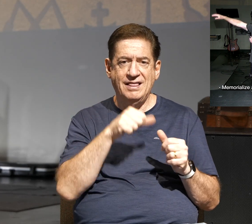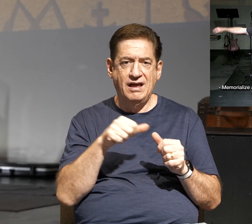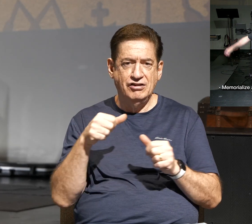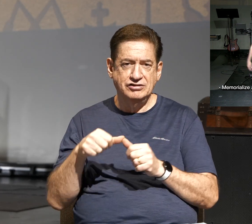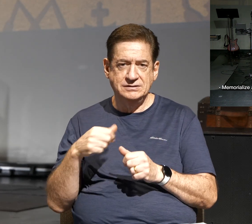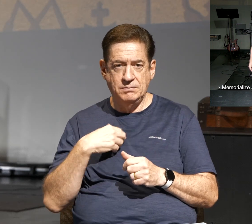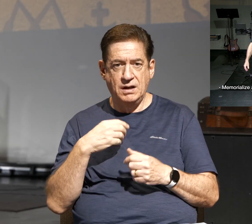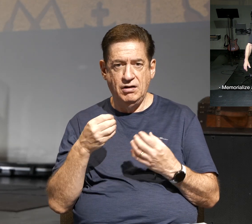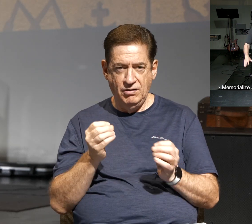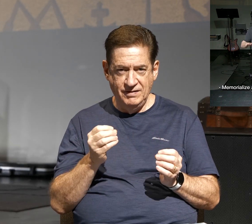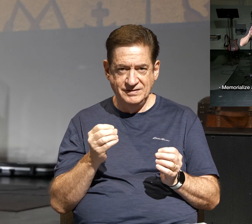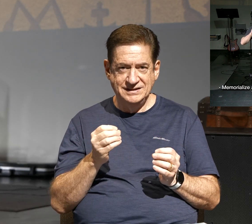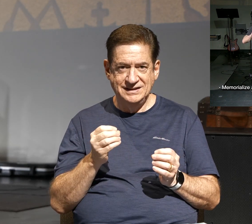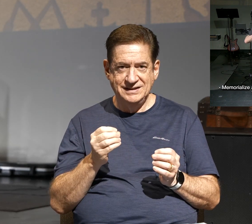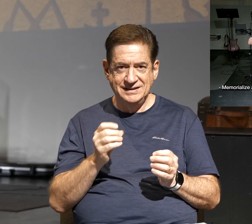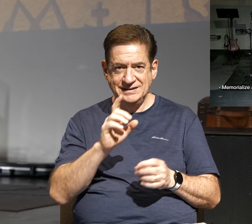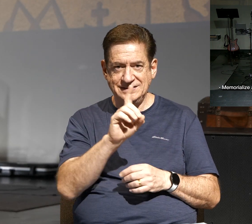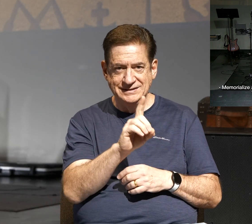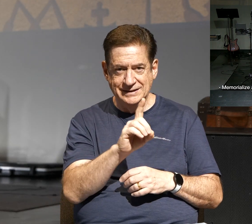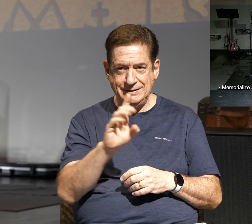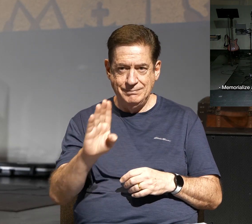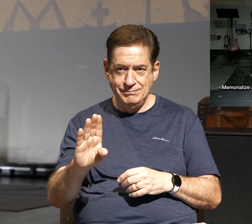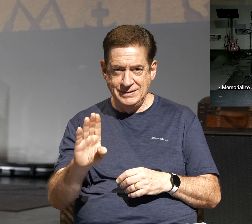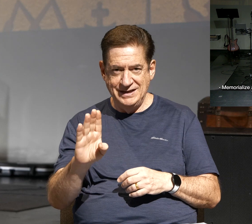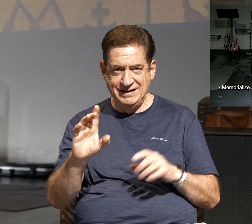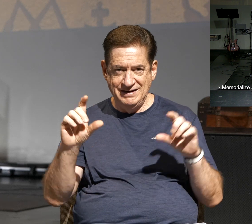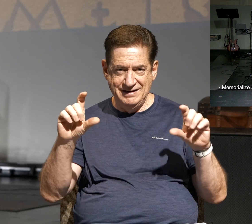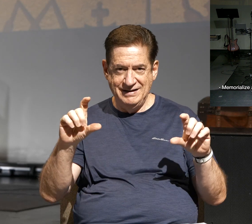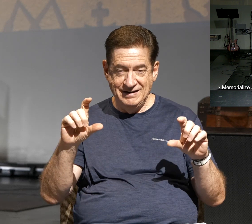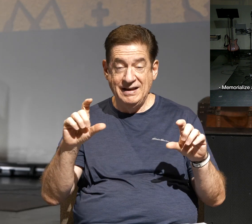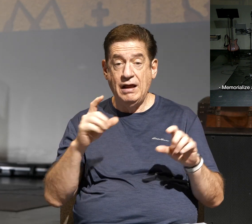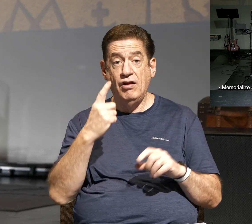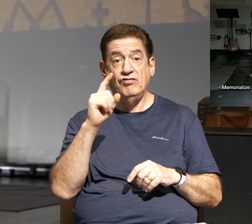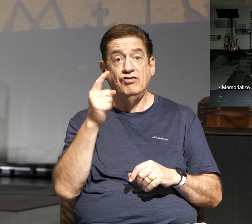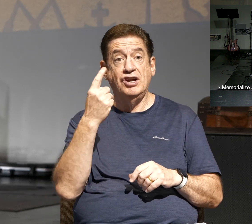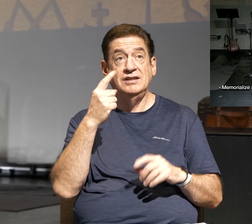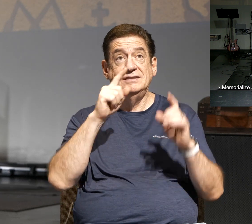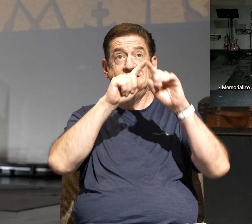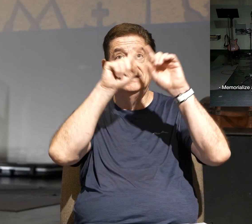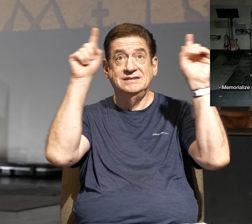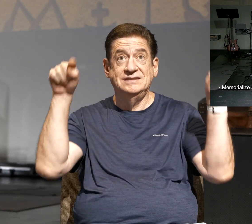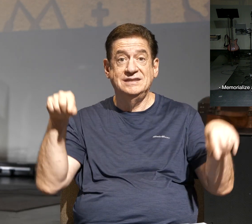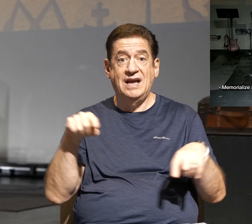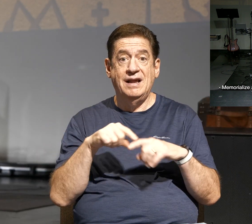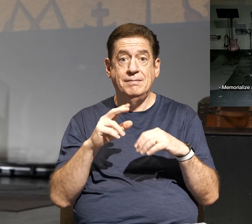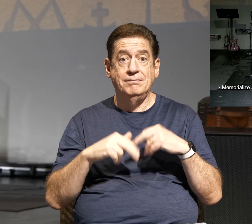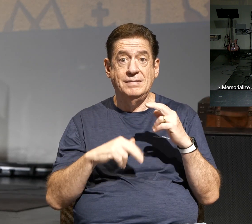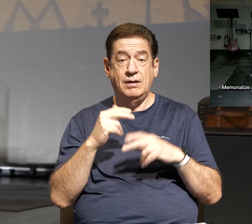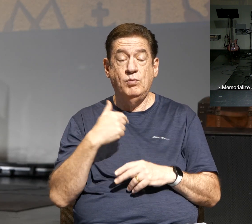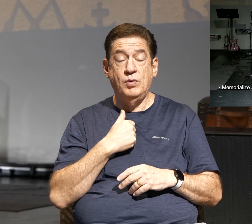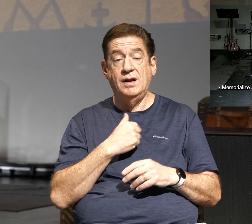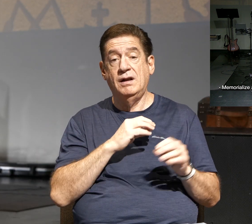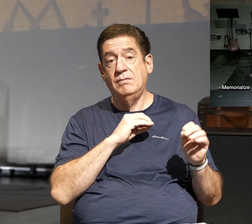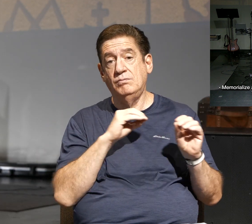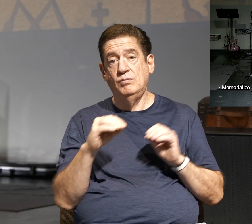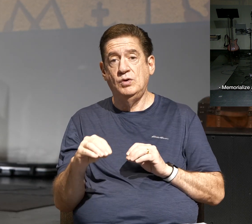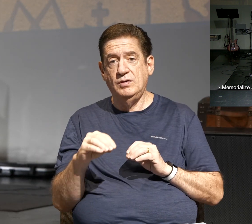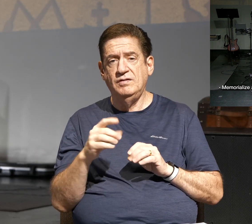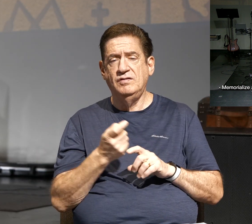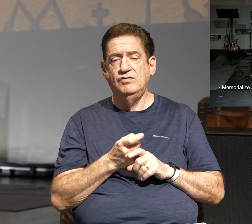office at home, and it's DB, and they're from our very first sign on our building. When we moved from